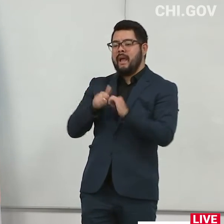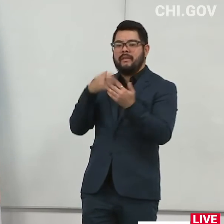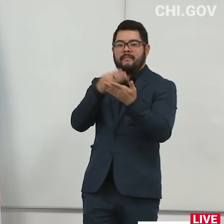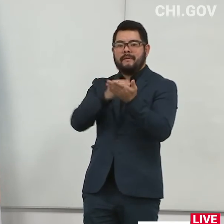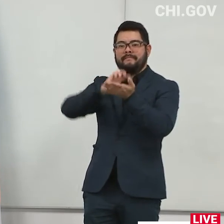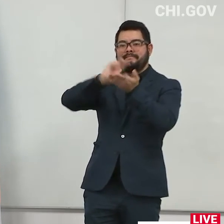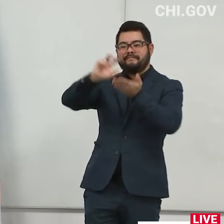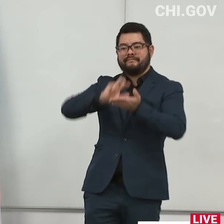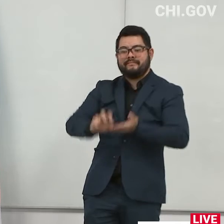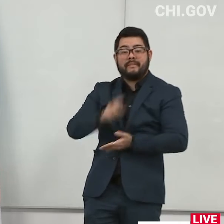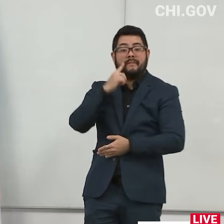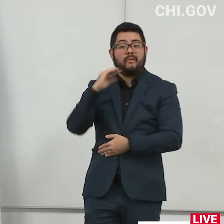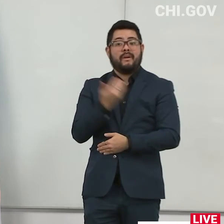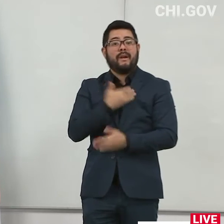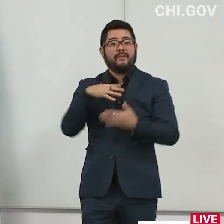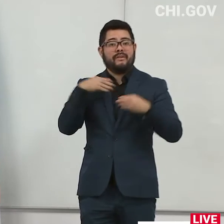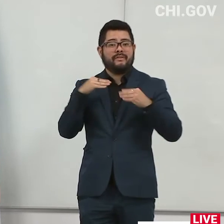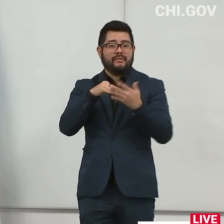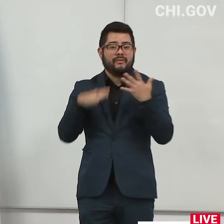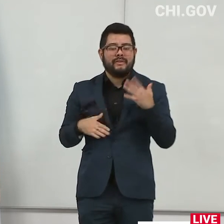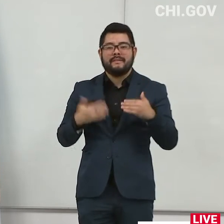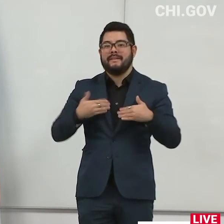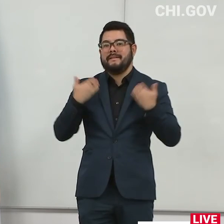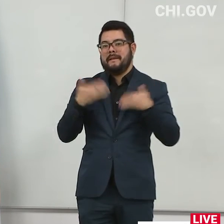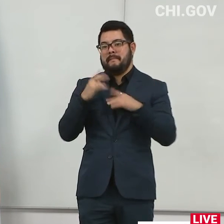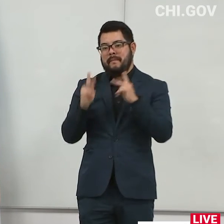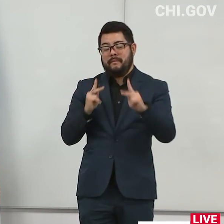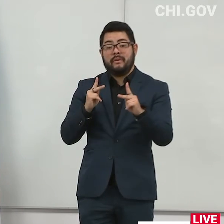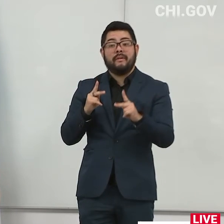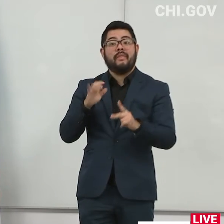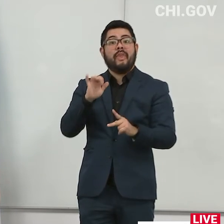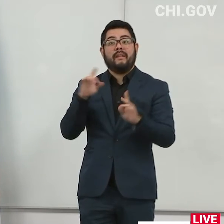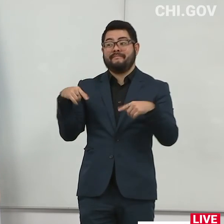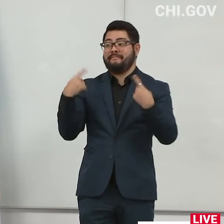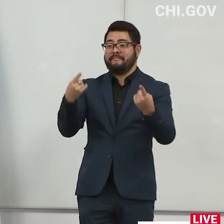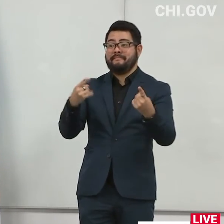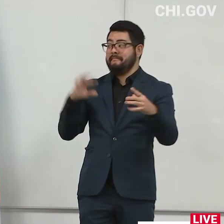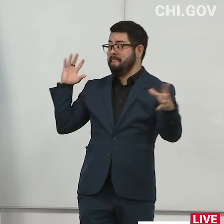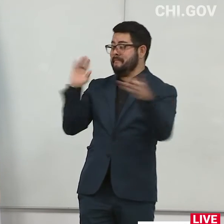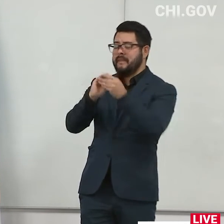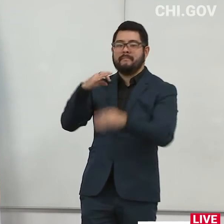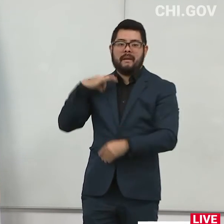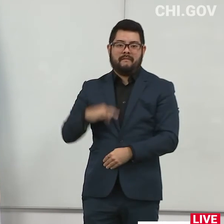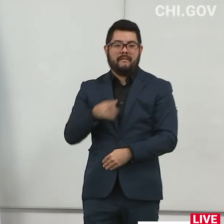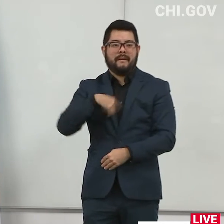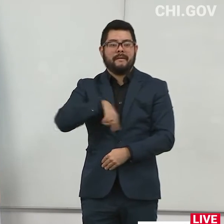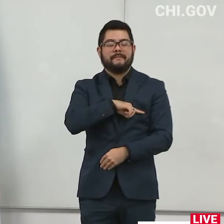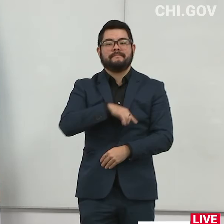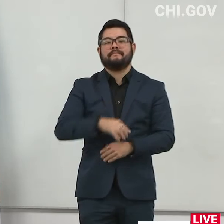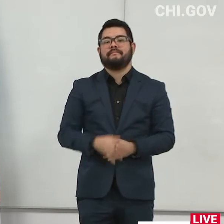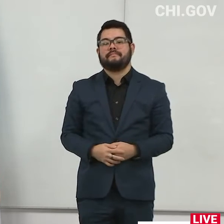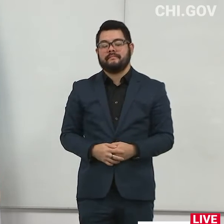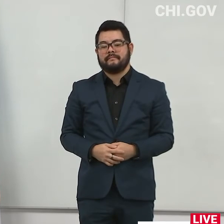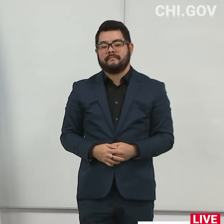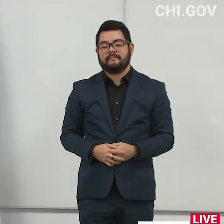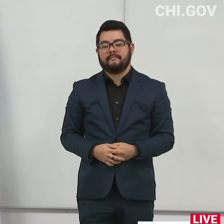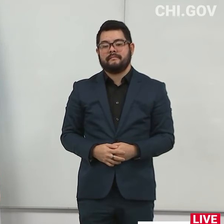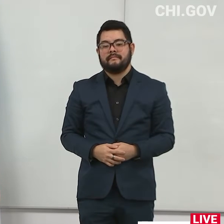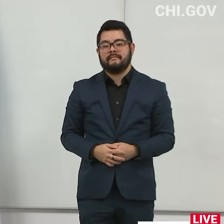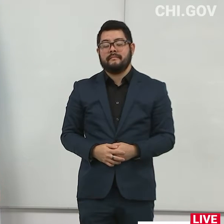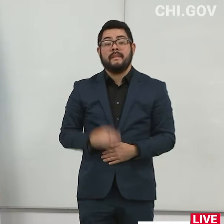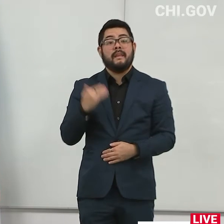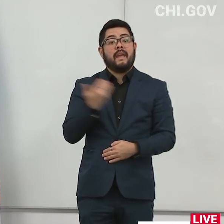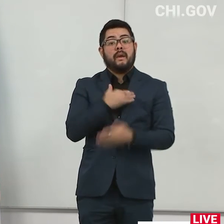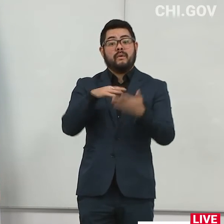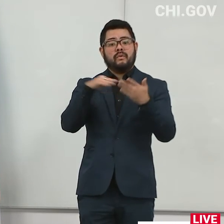our young people, and it has paid dividends. Our students have been on a forward march